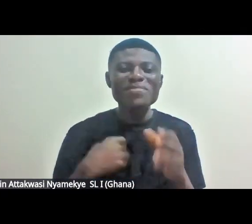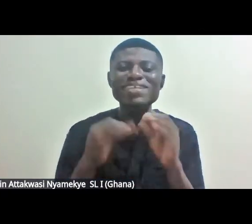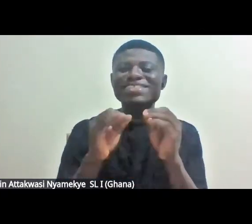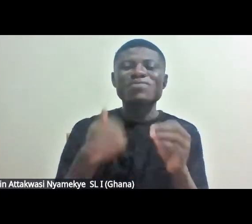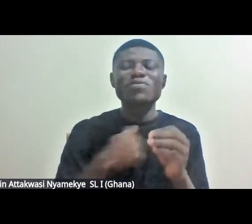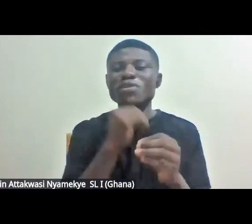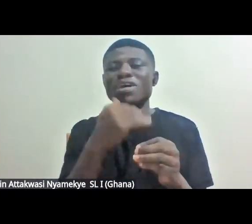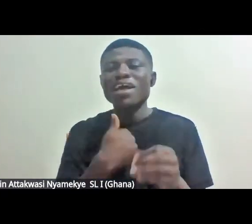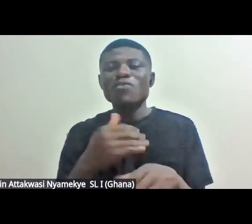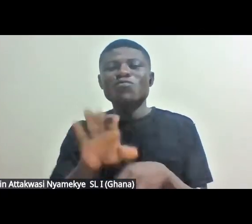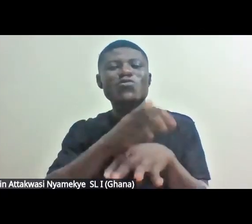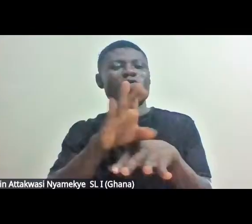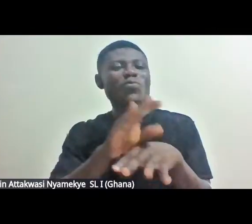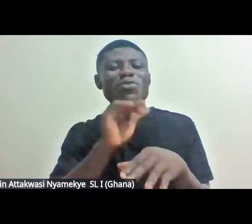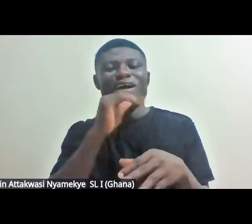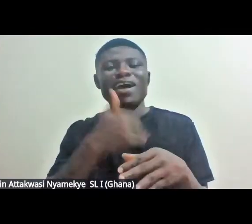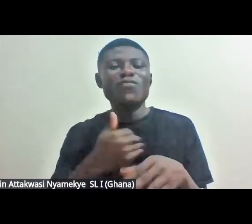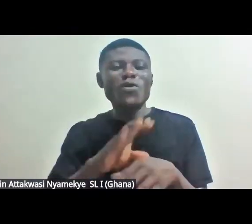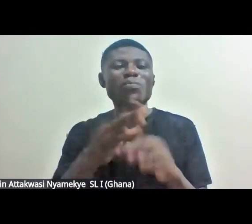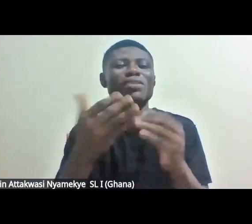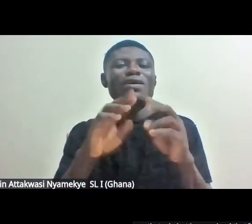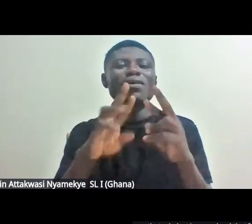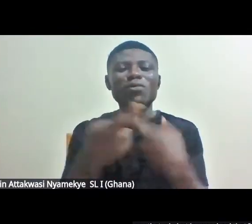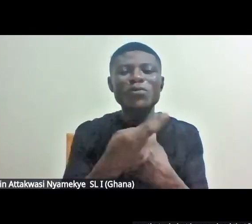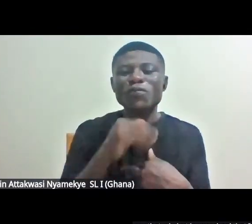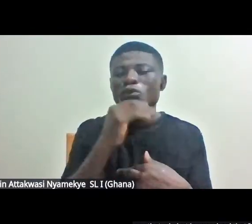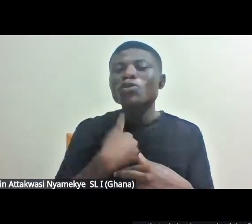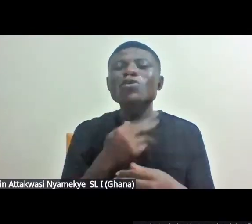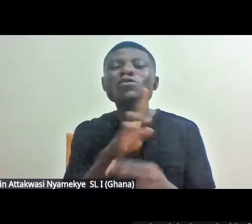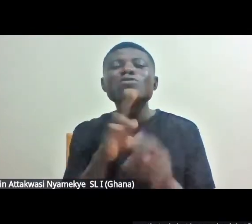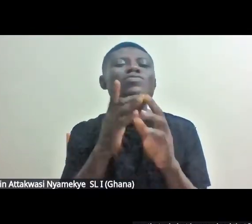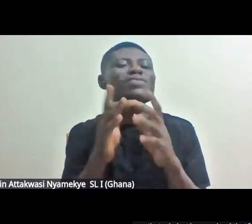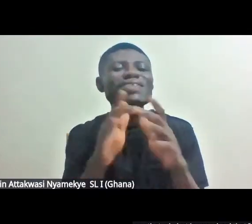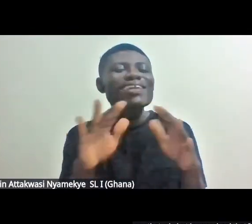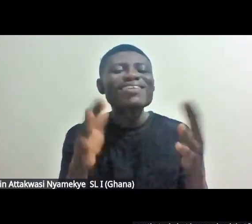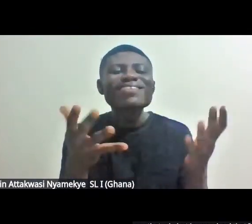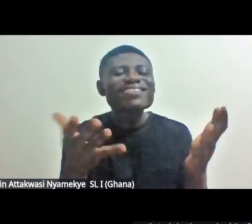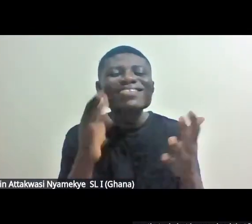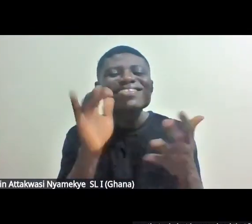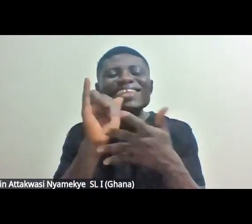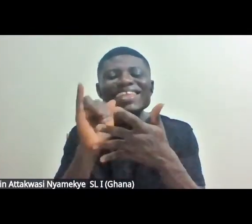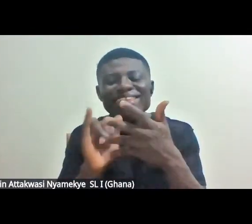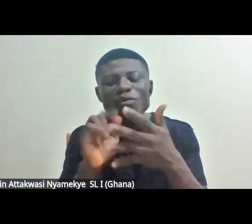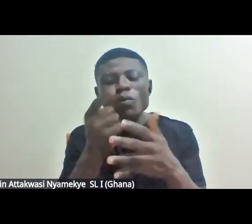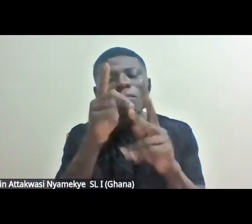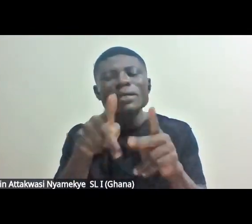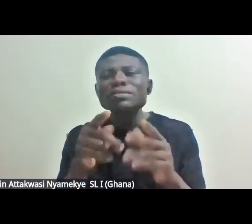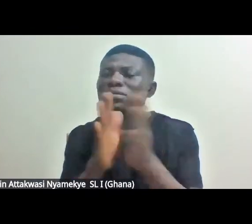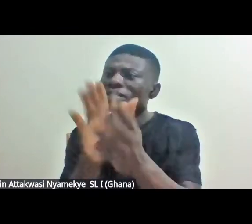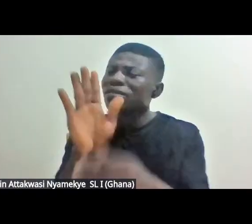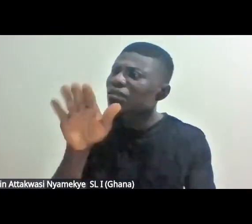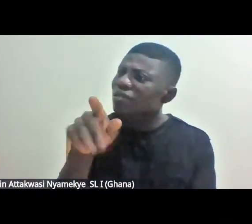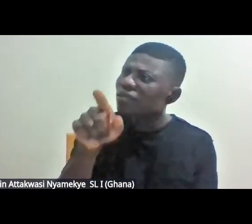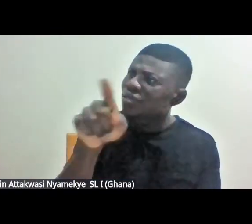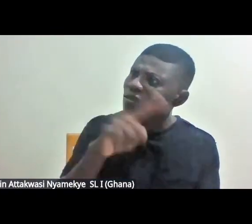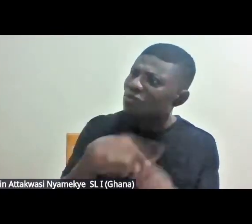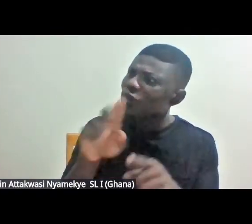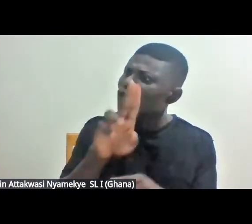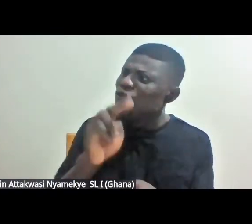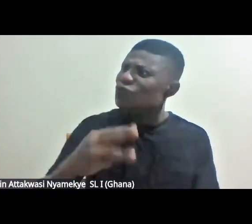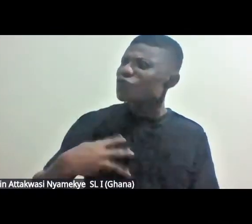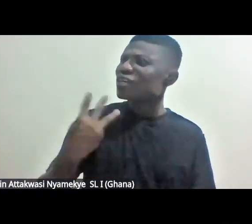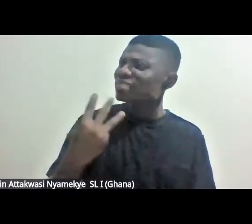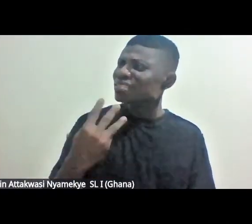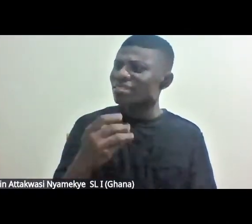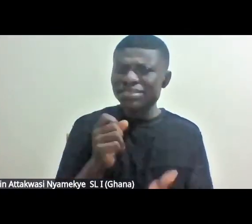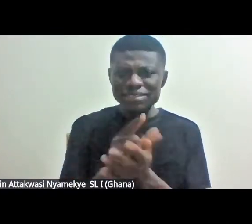a computer lab, we don't have access to internet. One of them I asked, oh, but you're using WhatsApp to chat